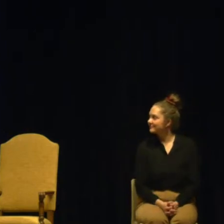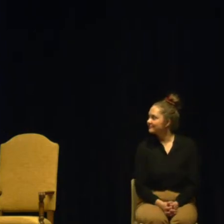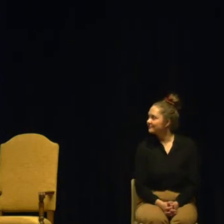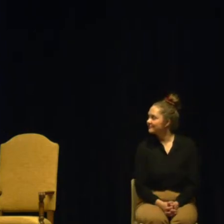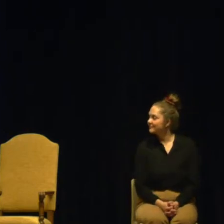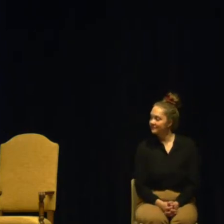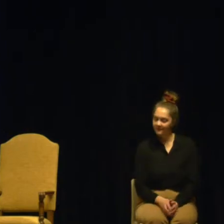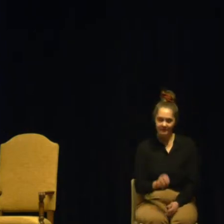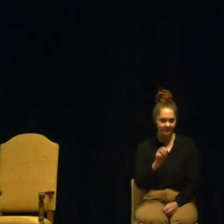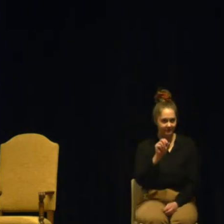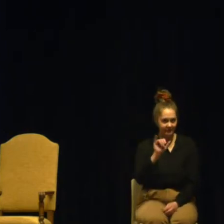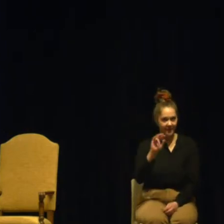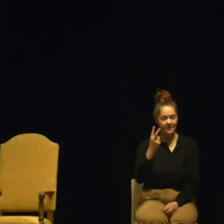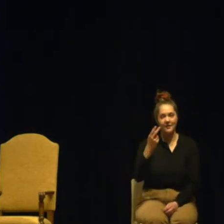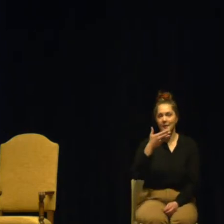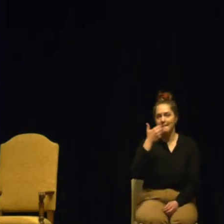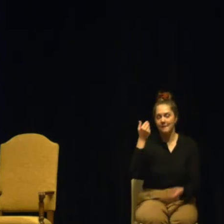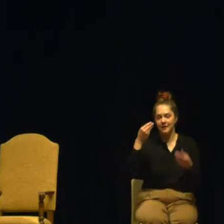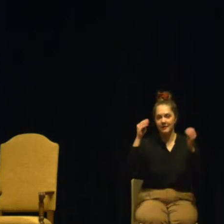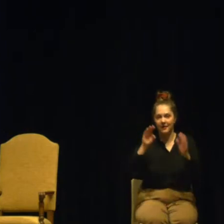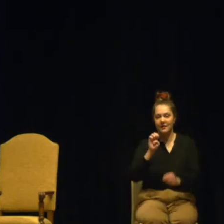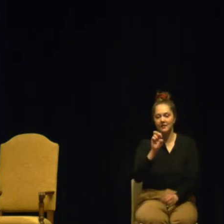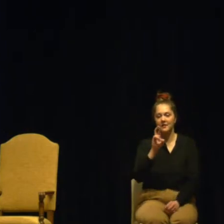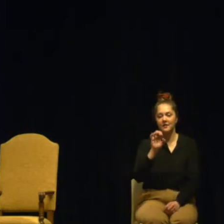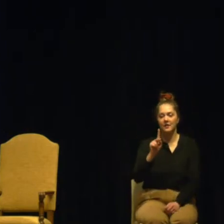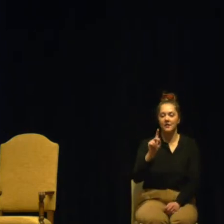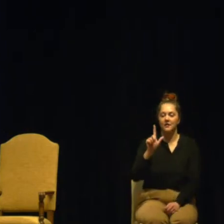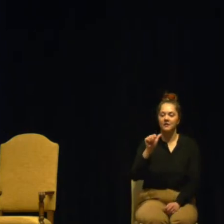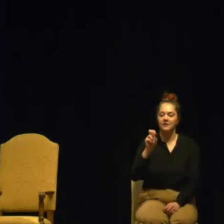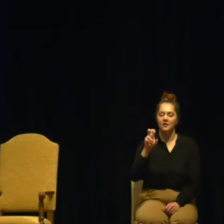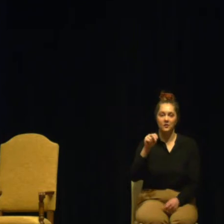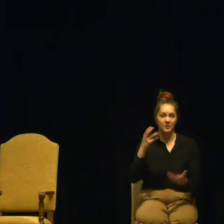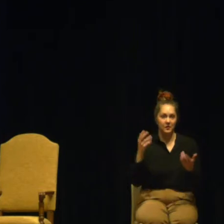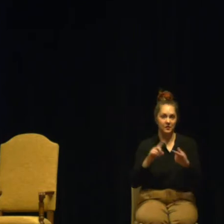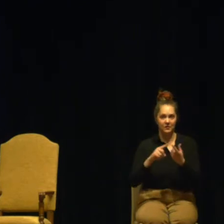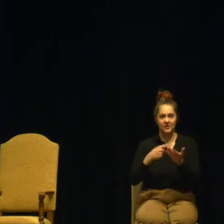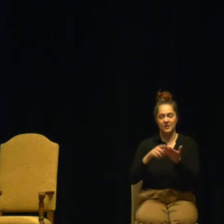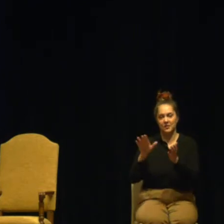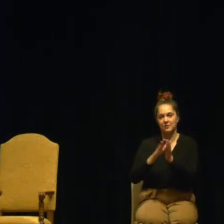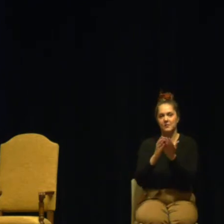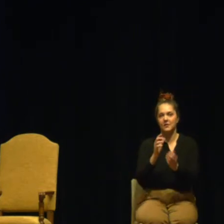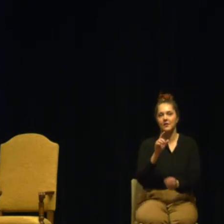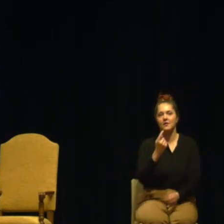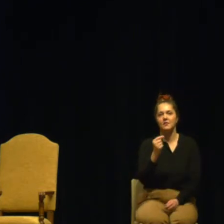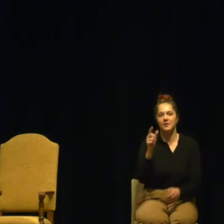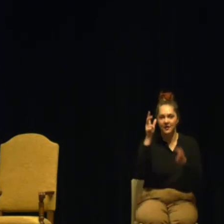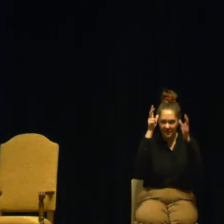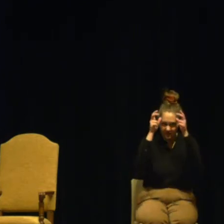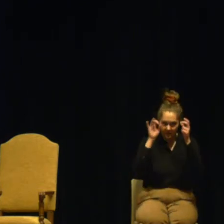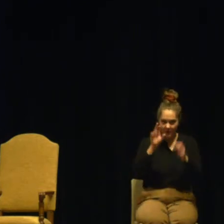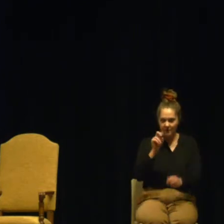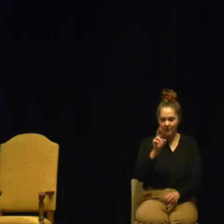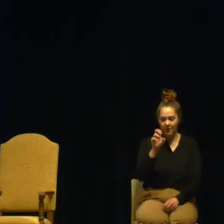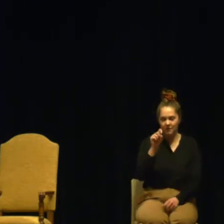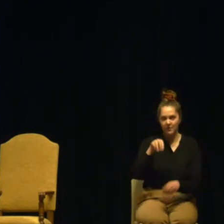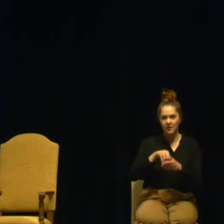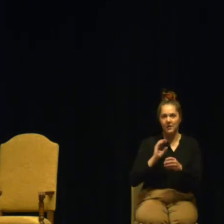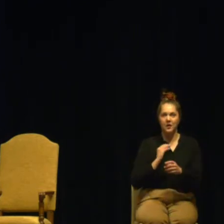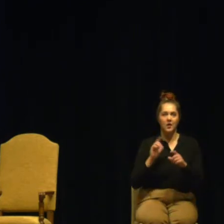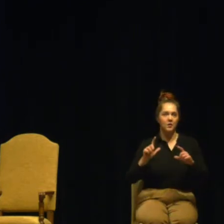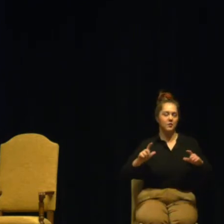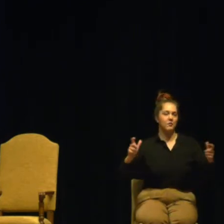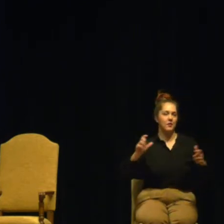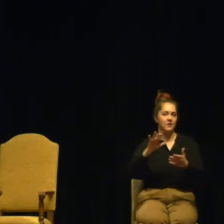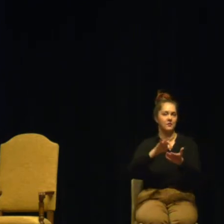On May 2nd, bestseller Eric Lawson will be here to discuss his book, The Demon of Unrest, in our Grand Central Hall.